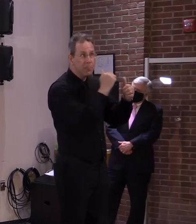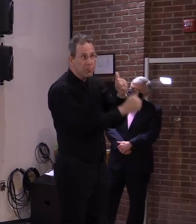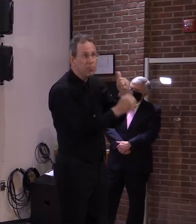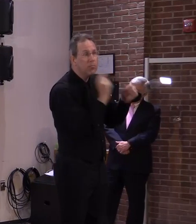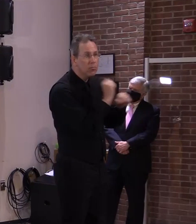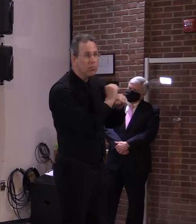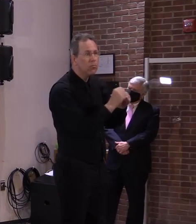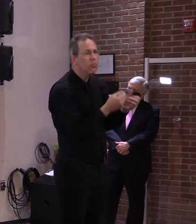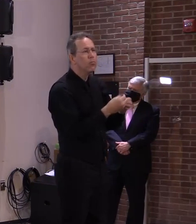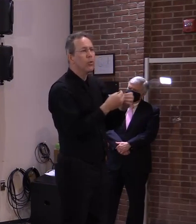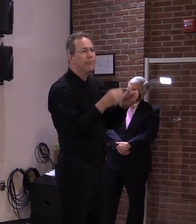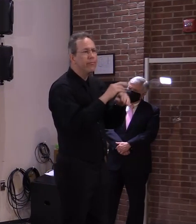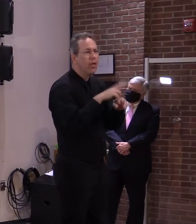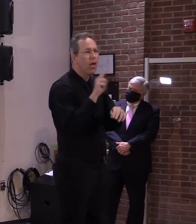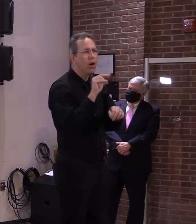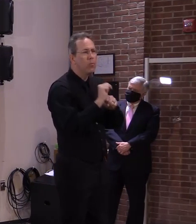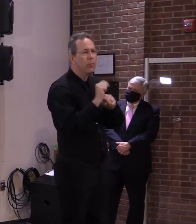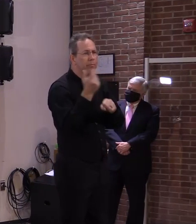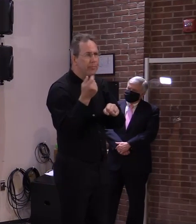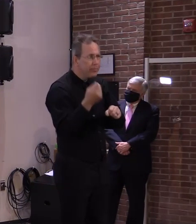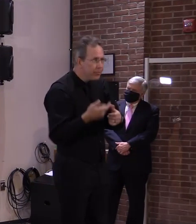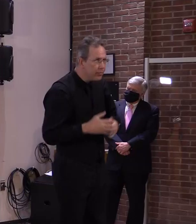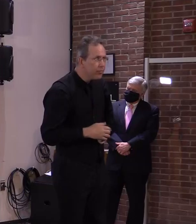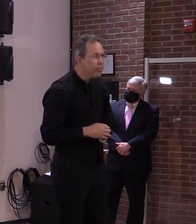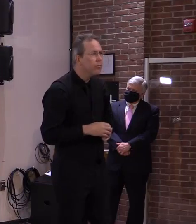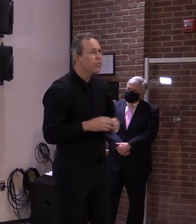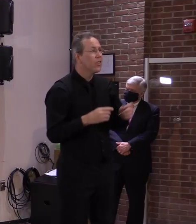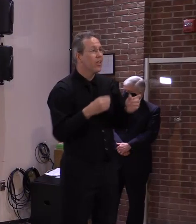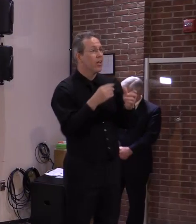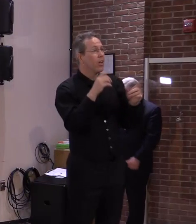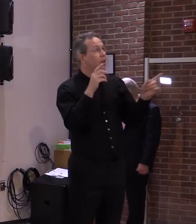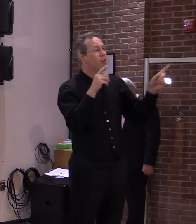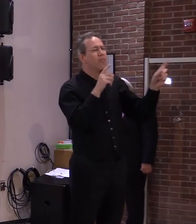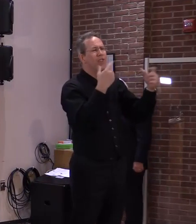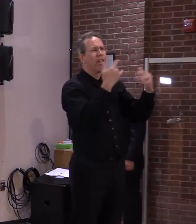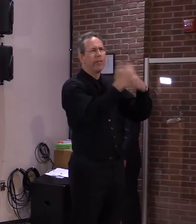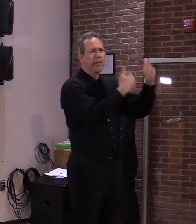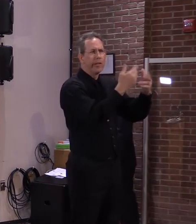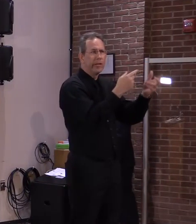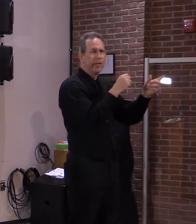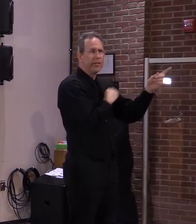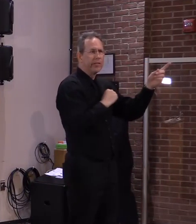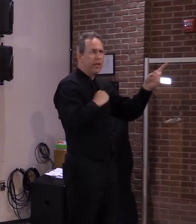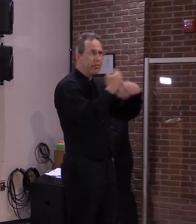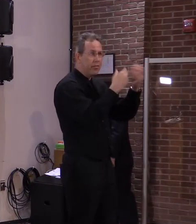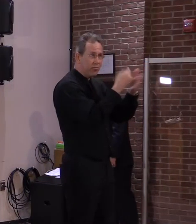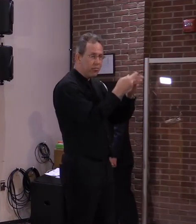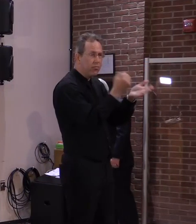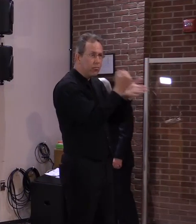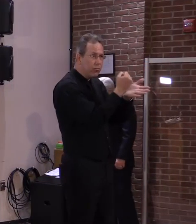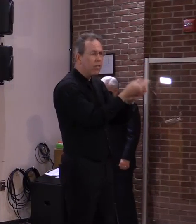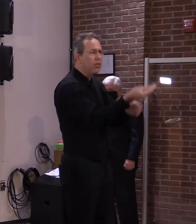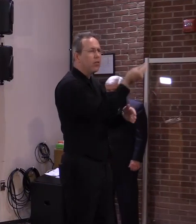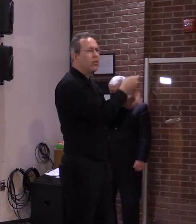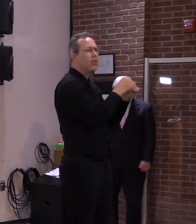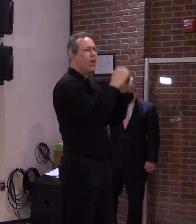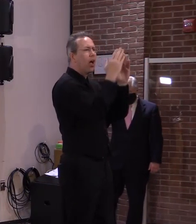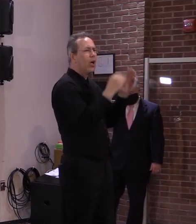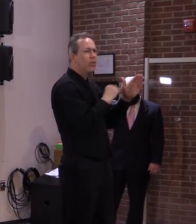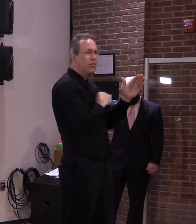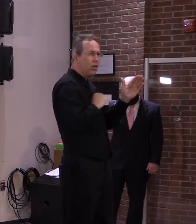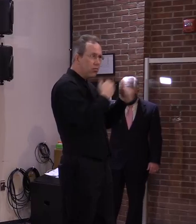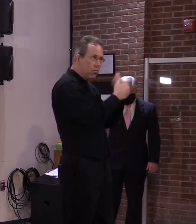to the House for their reaction, but I would like to keep it as simple as possible and trying to move